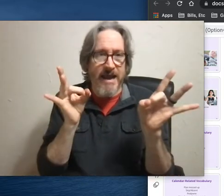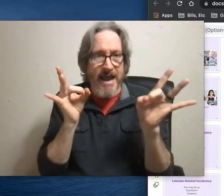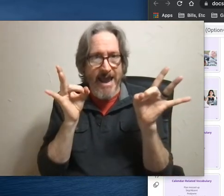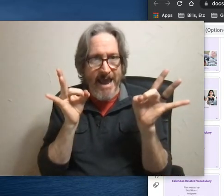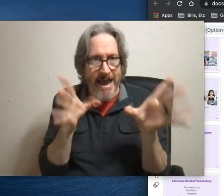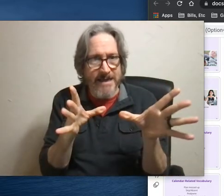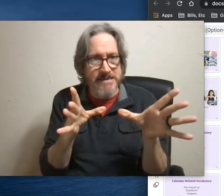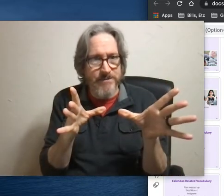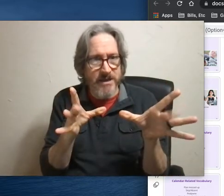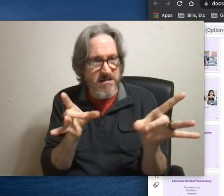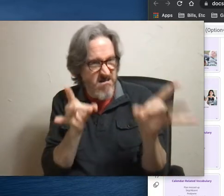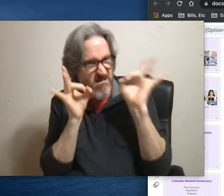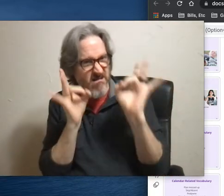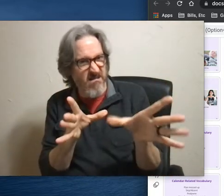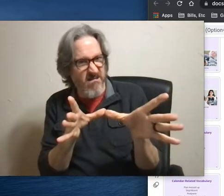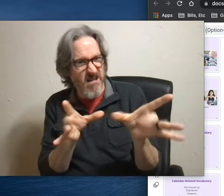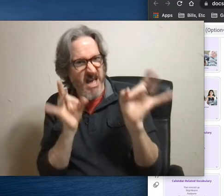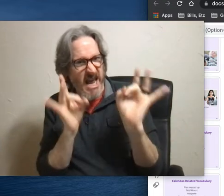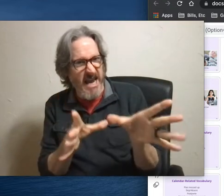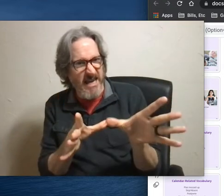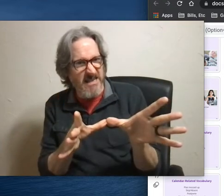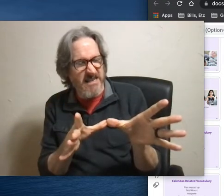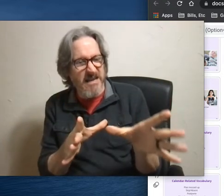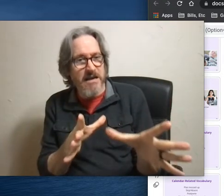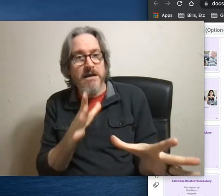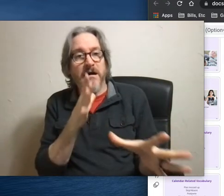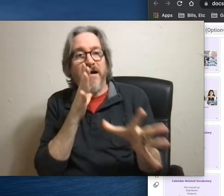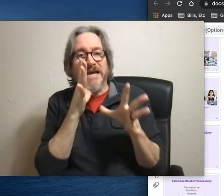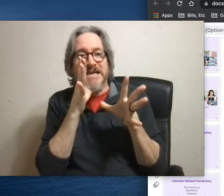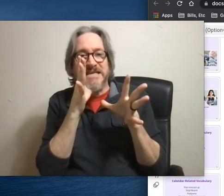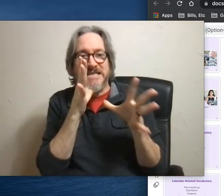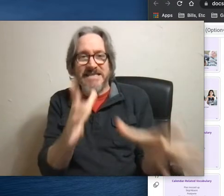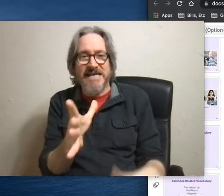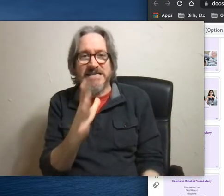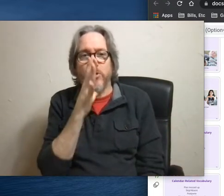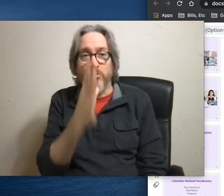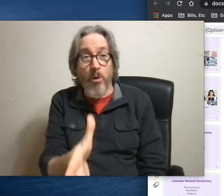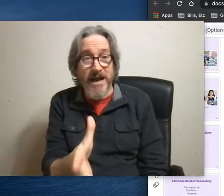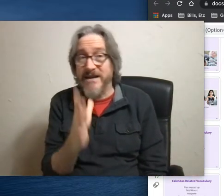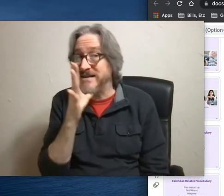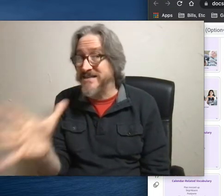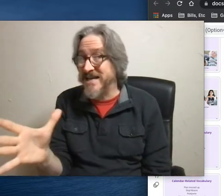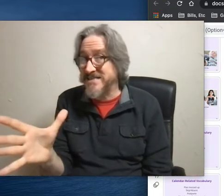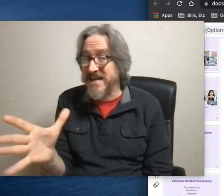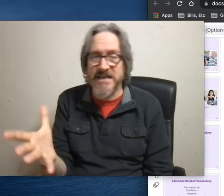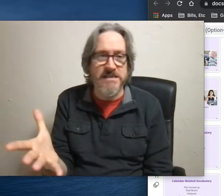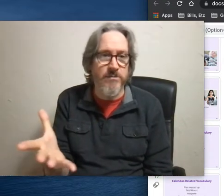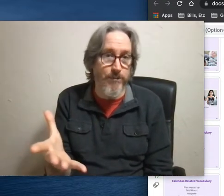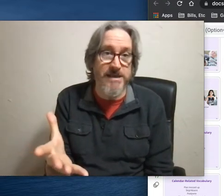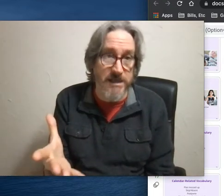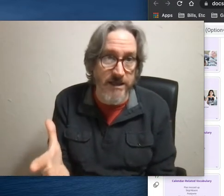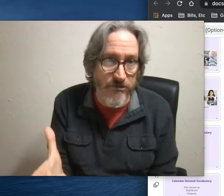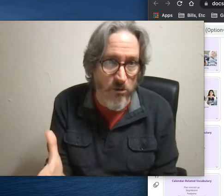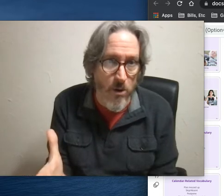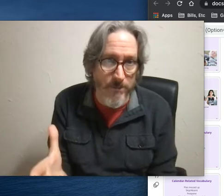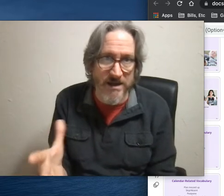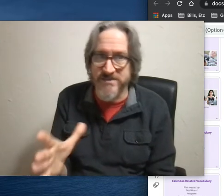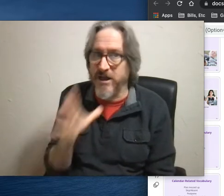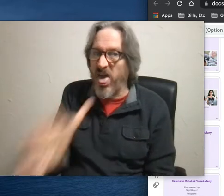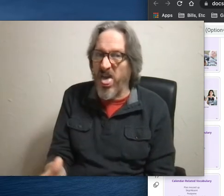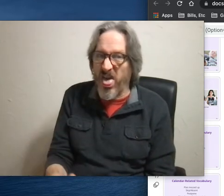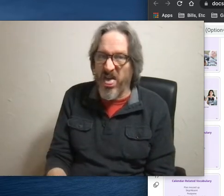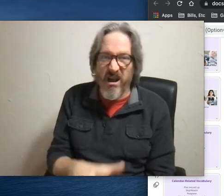I hate something. Ugh, hate it. I detest it, or one-handed detest. And it's basically I throw